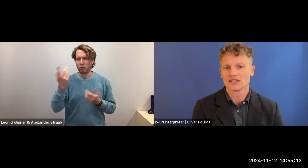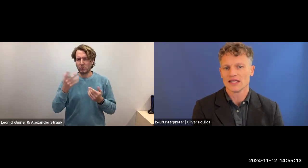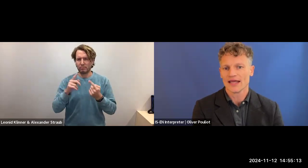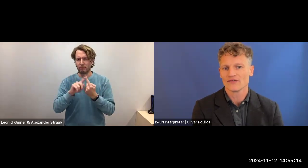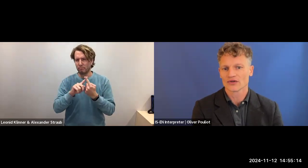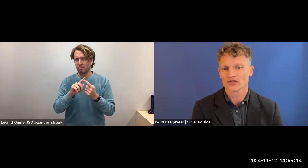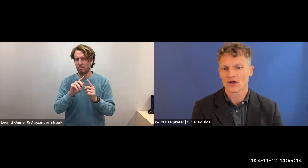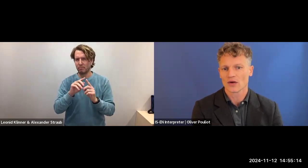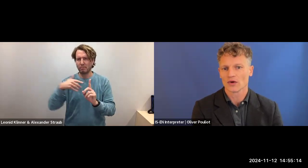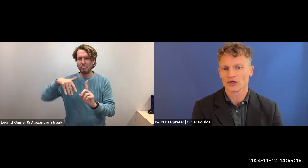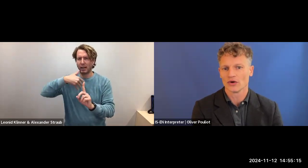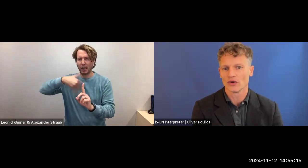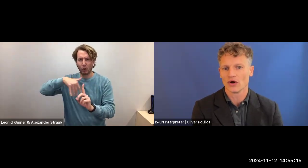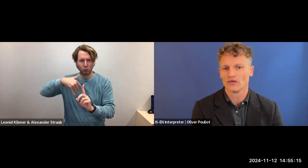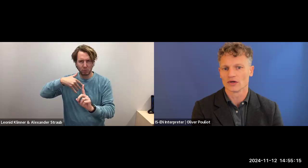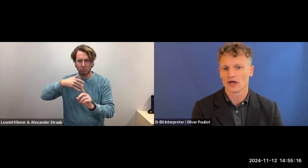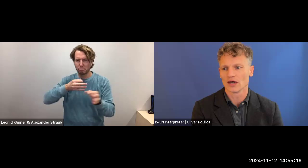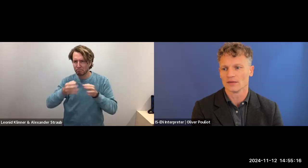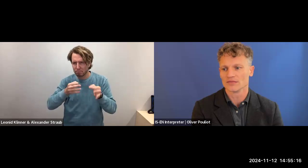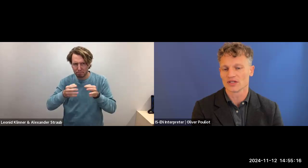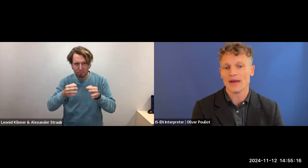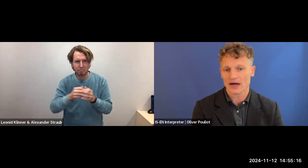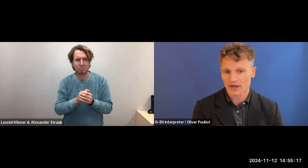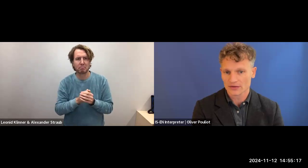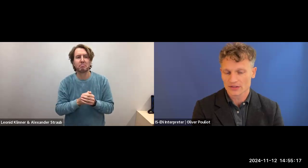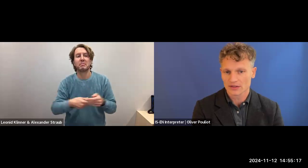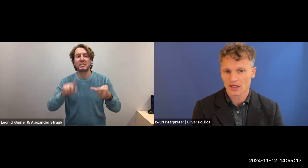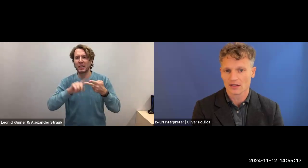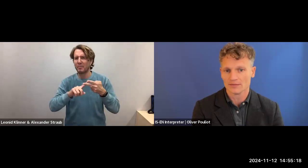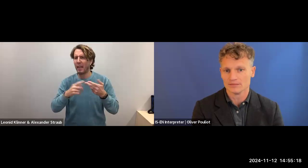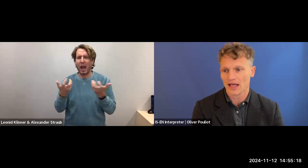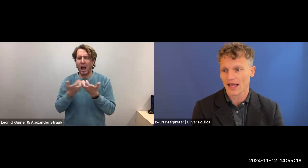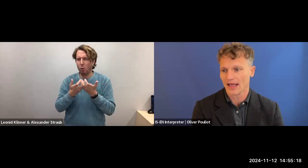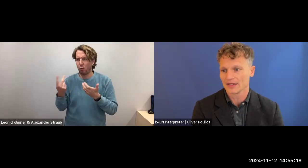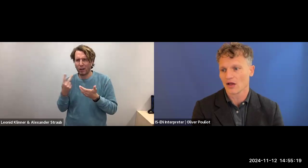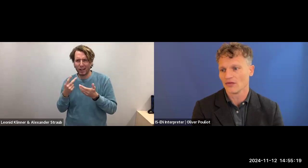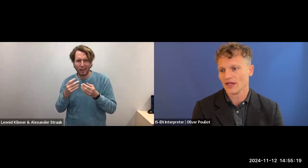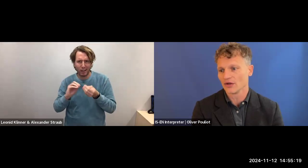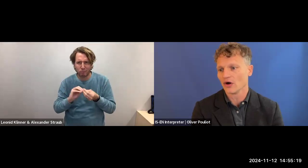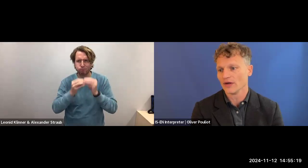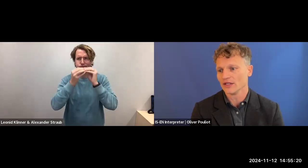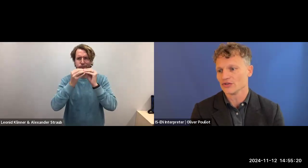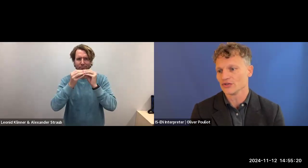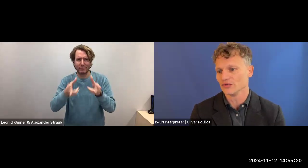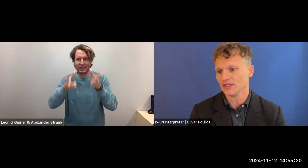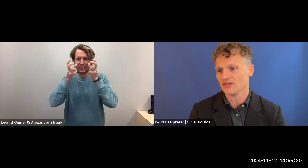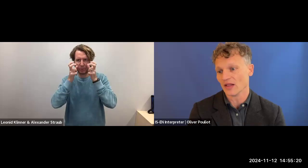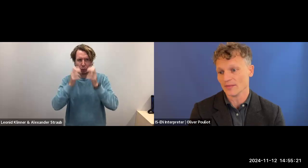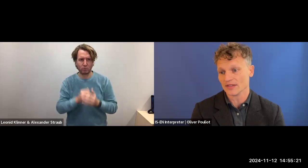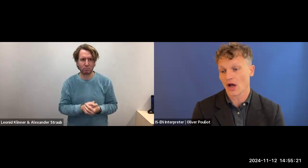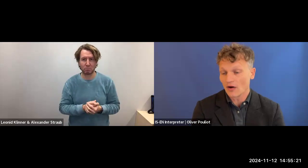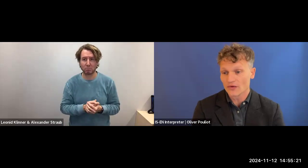So today, first of all, I want to go over some background, and I'll then go into